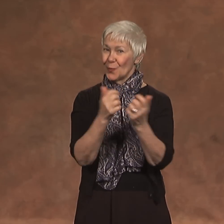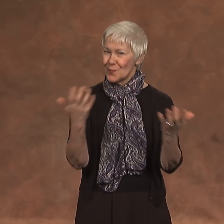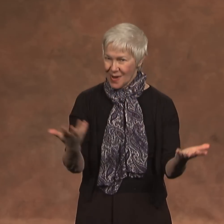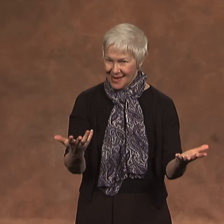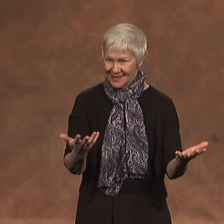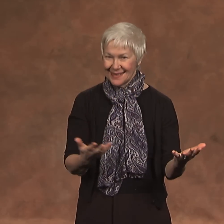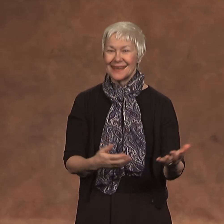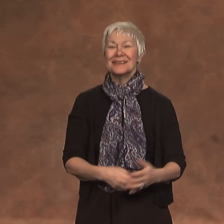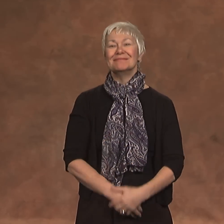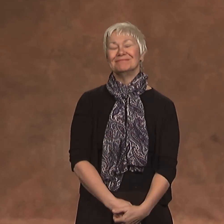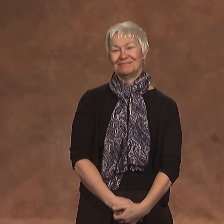how.